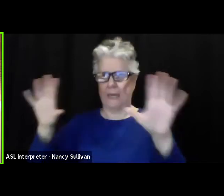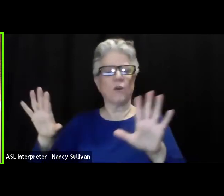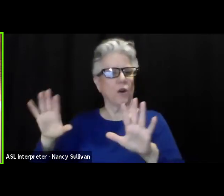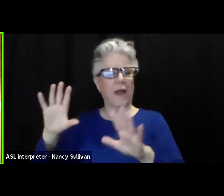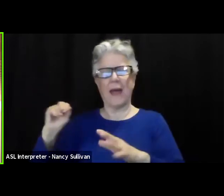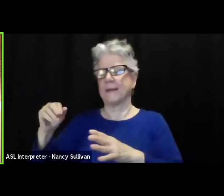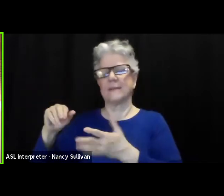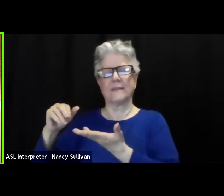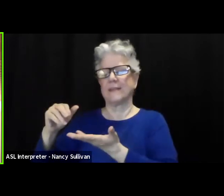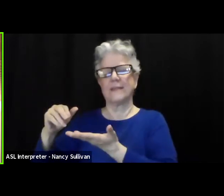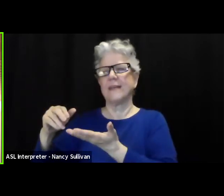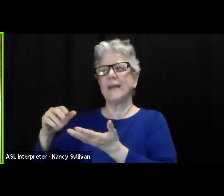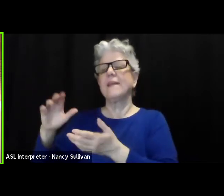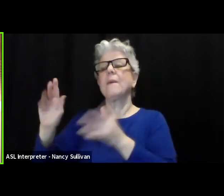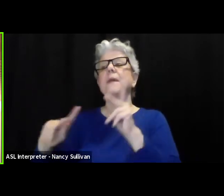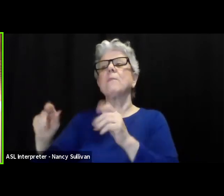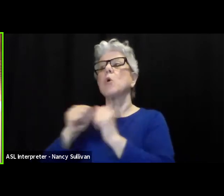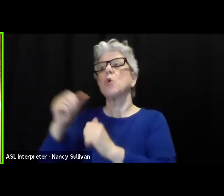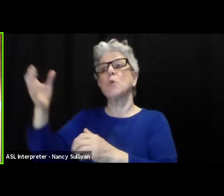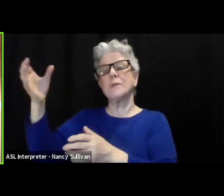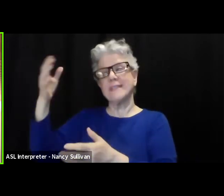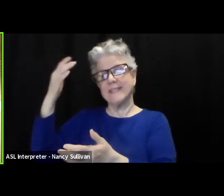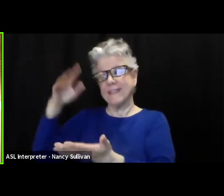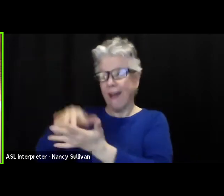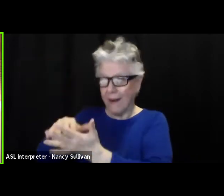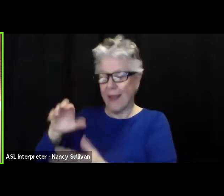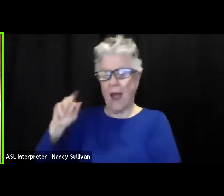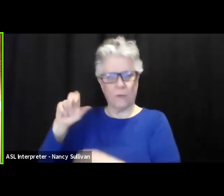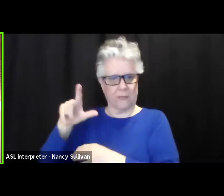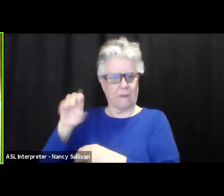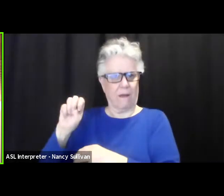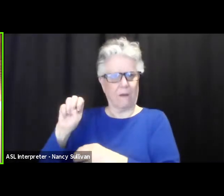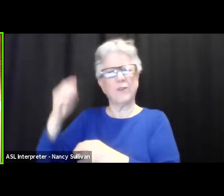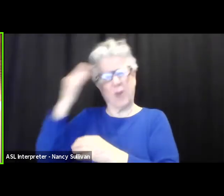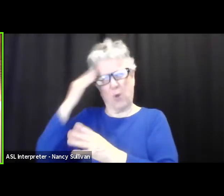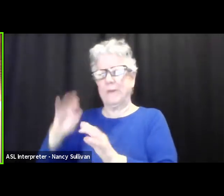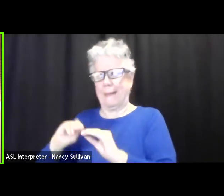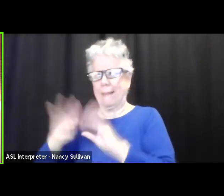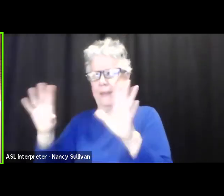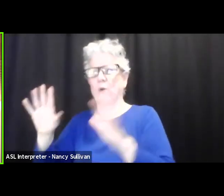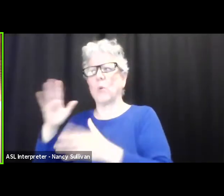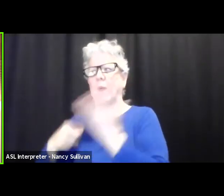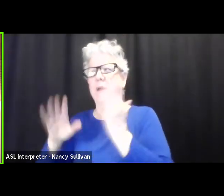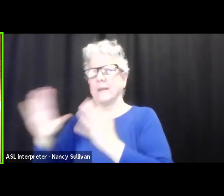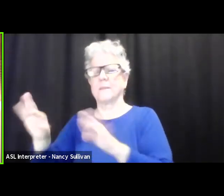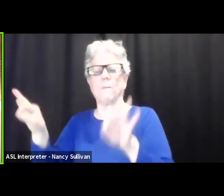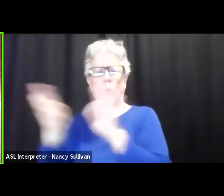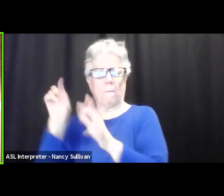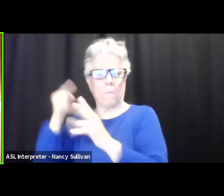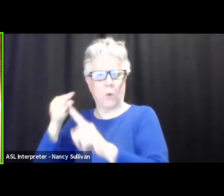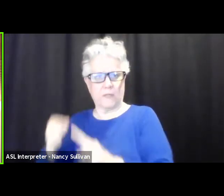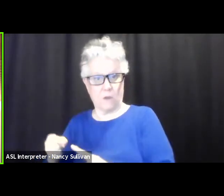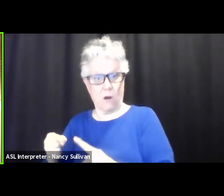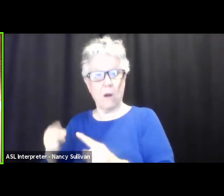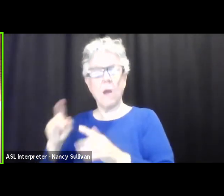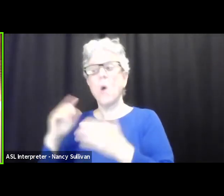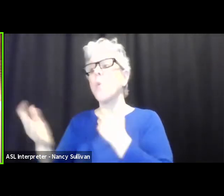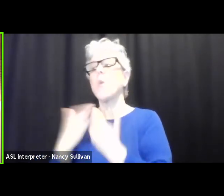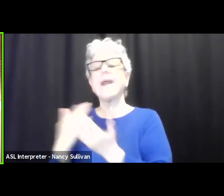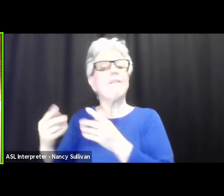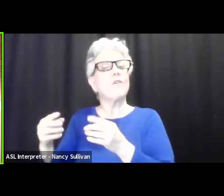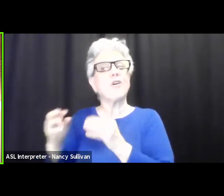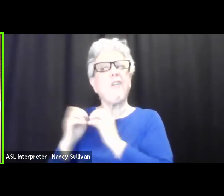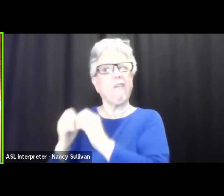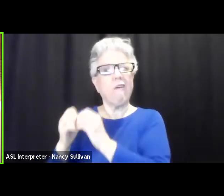among Aristotle scholars and specialists who've looked closely at the relevant sections in Aristotle's thought. Whatever controversy there is,